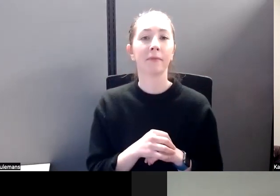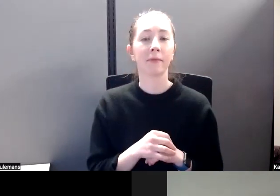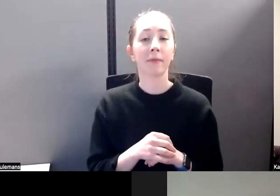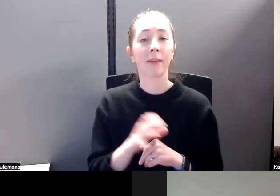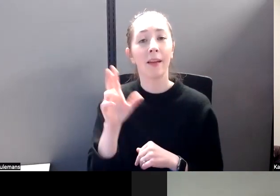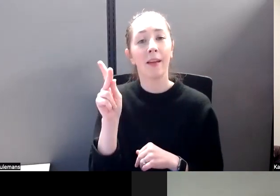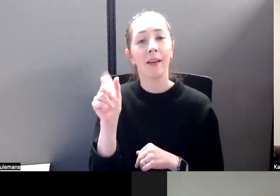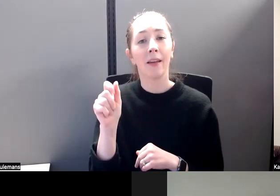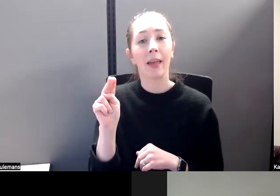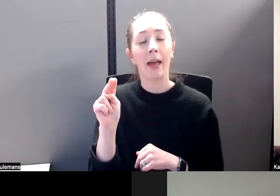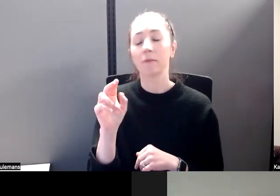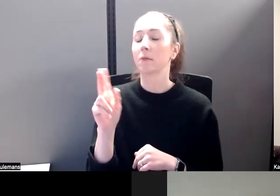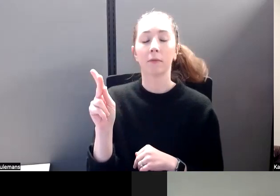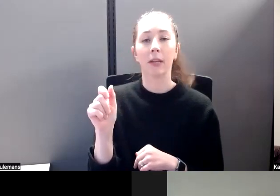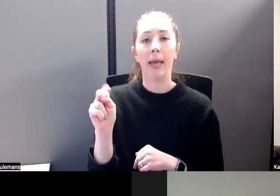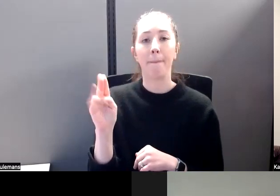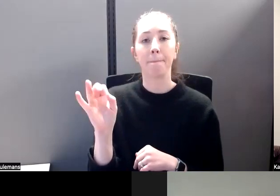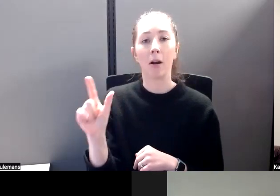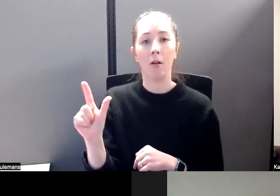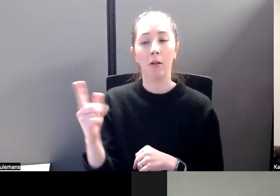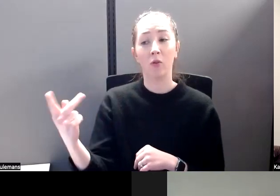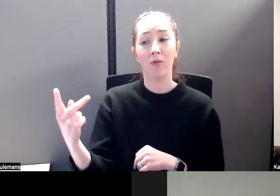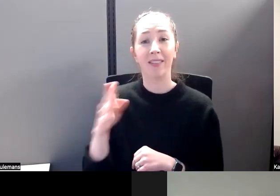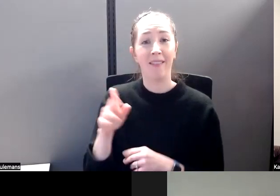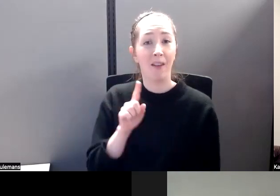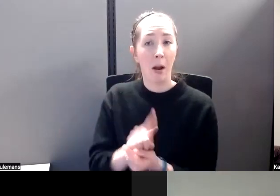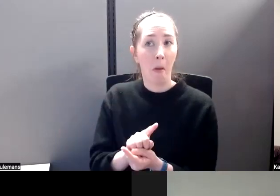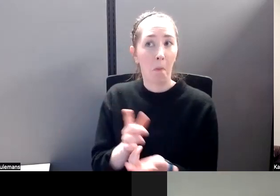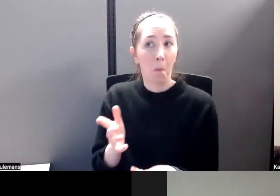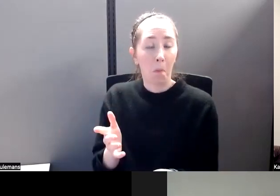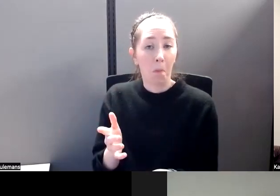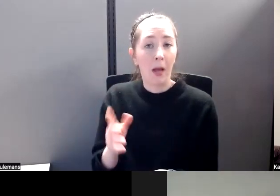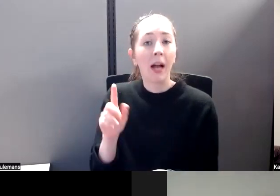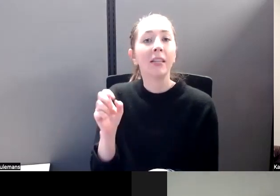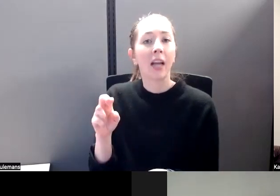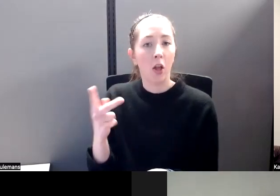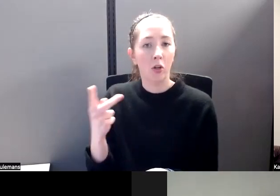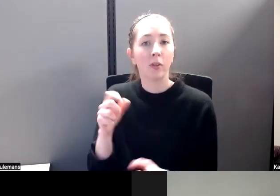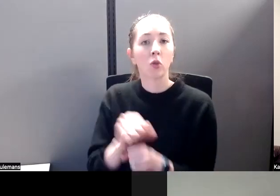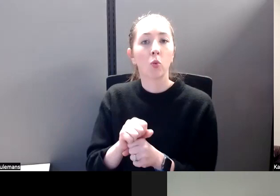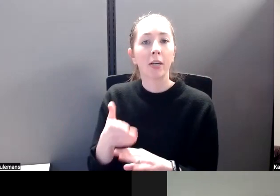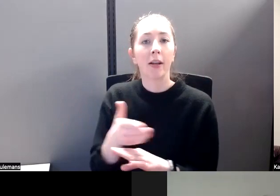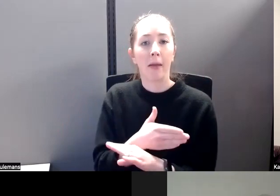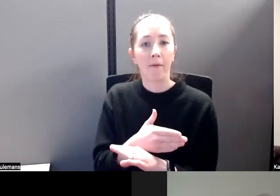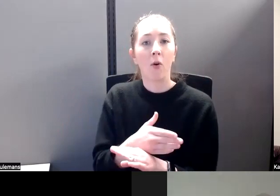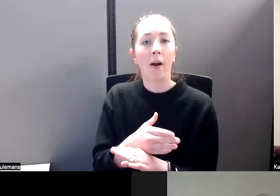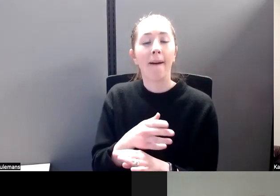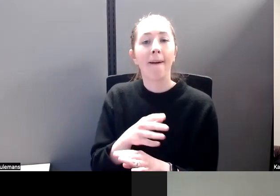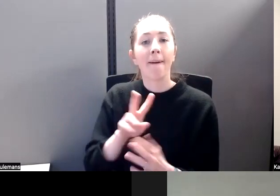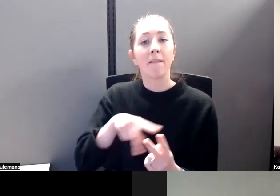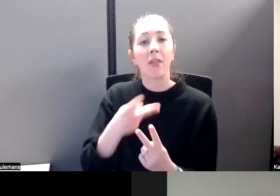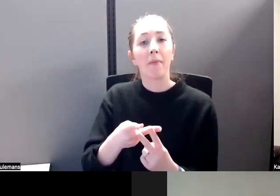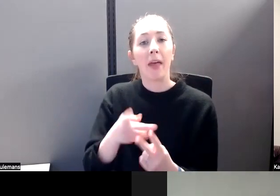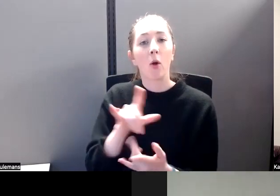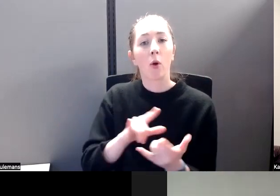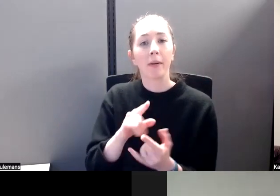Barrell and I had never met before. And I was like, you know, you just don't know. A toddler and I worked together and flipped that romance years and years and years ago,